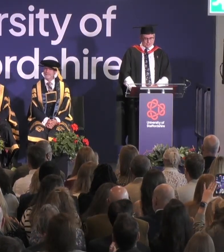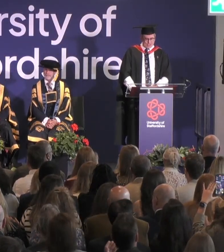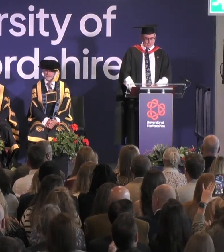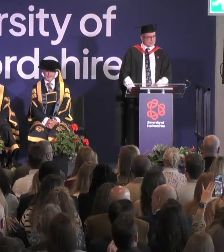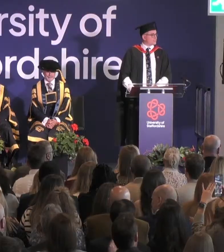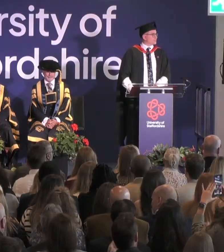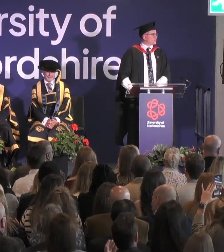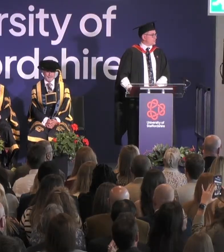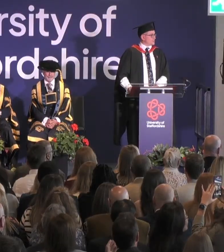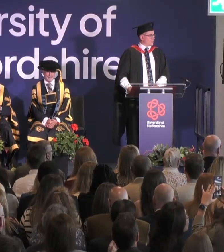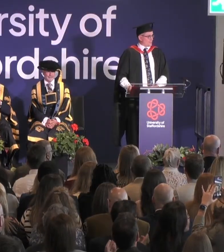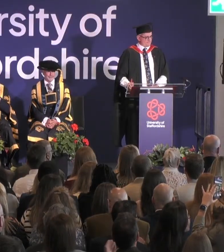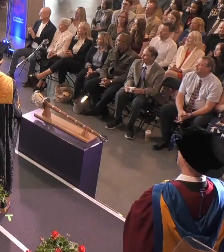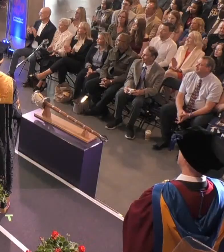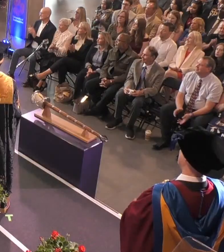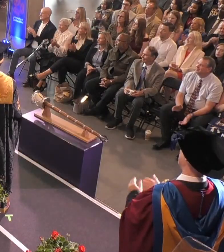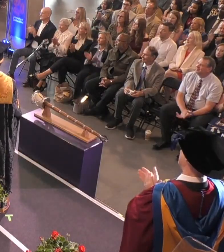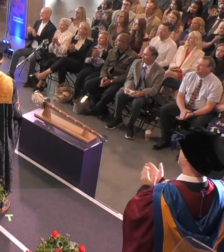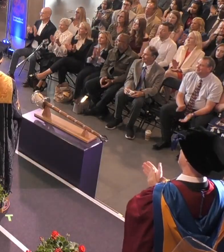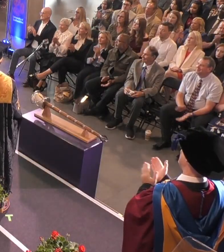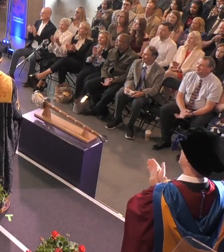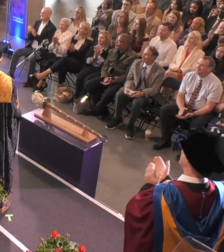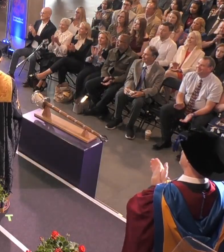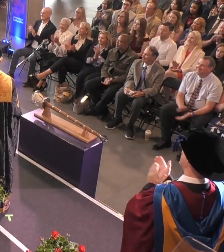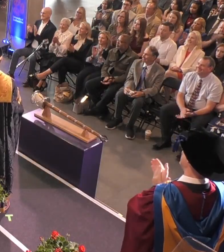Erin Celeste D'Souza.